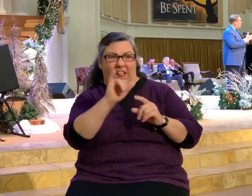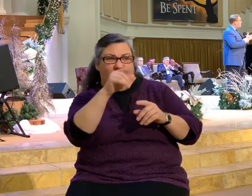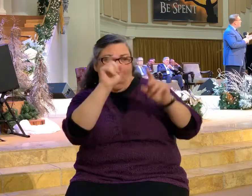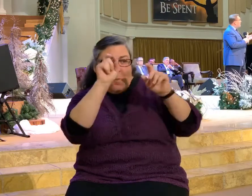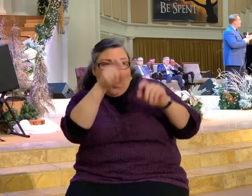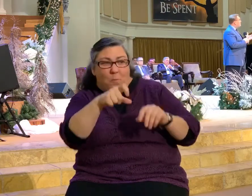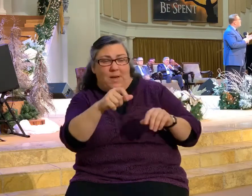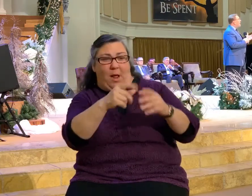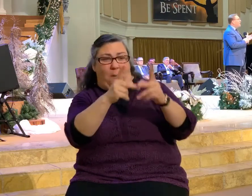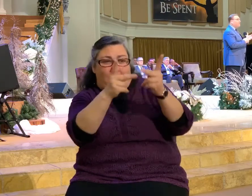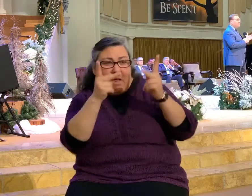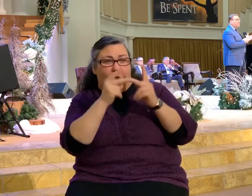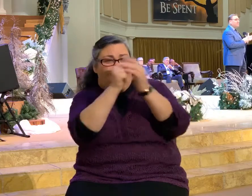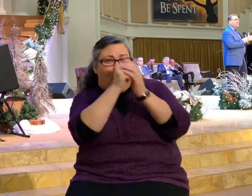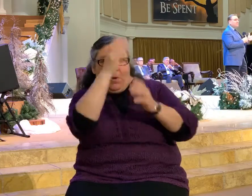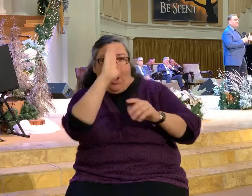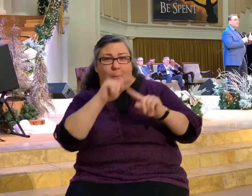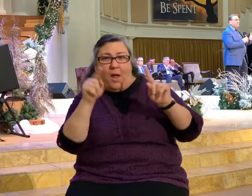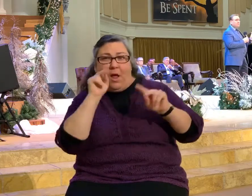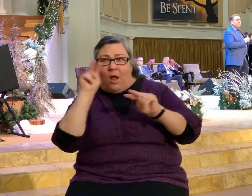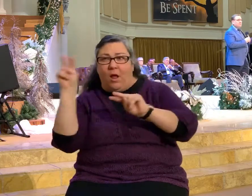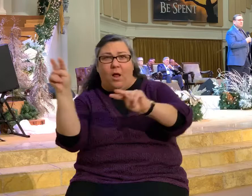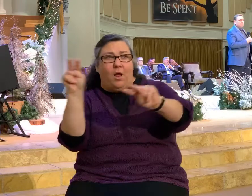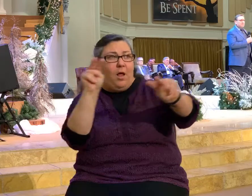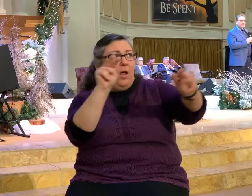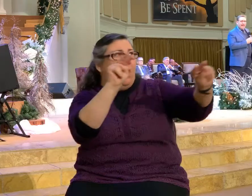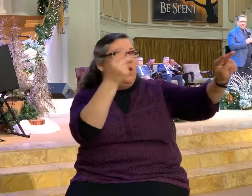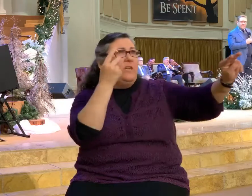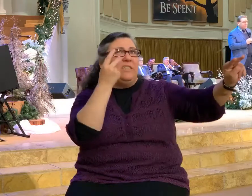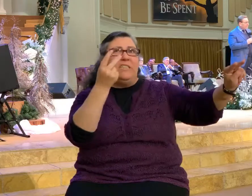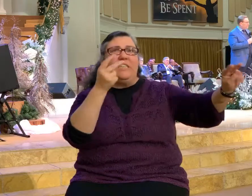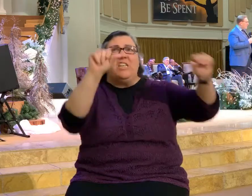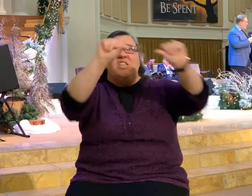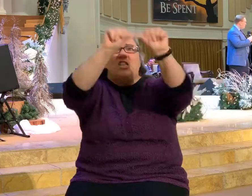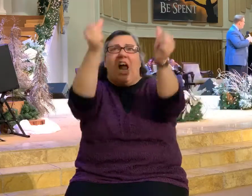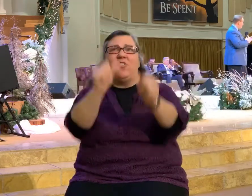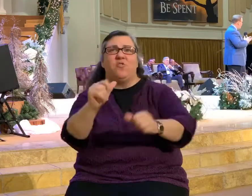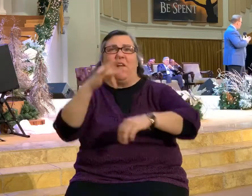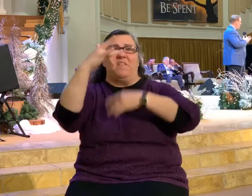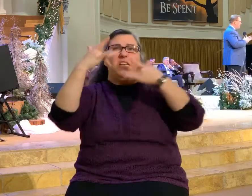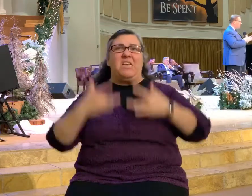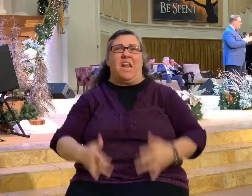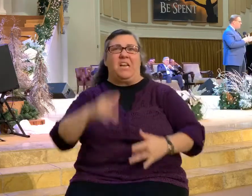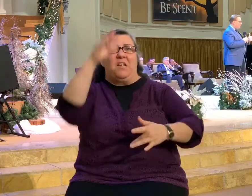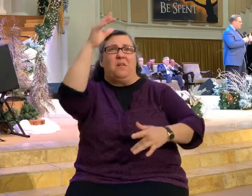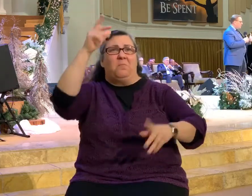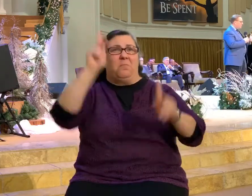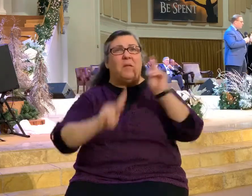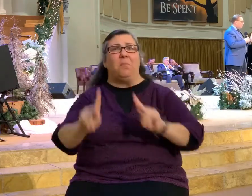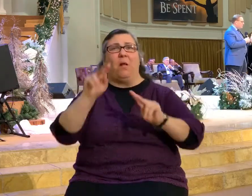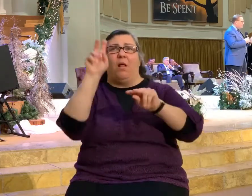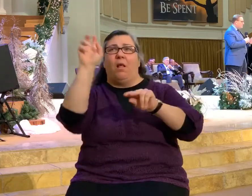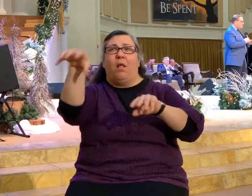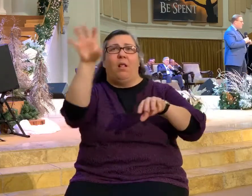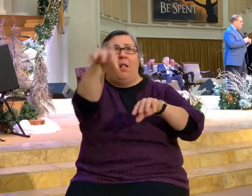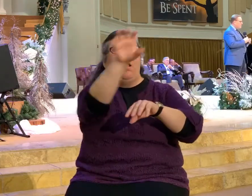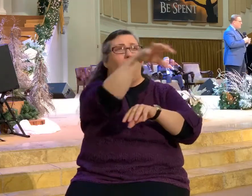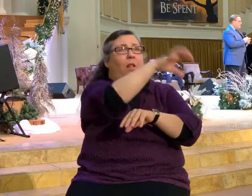look on ceilings are naked people. And statues of naked people in a place called